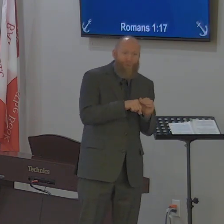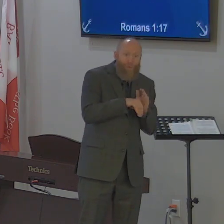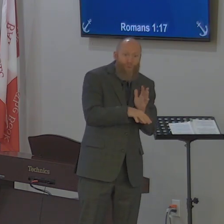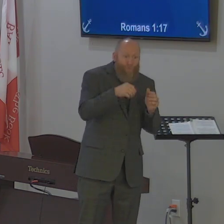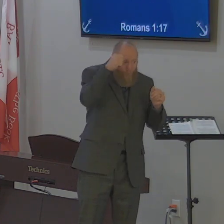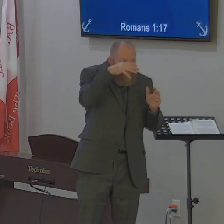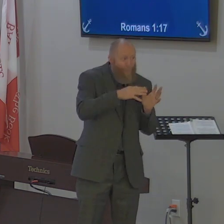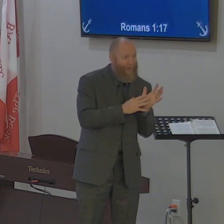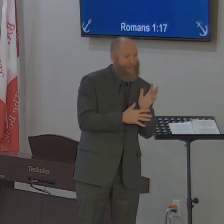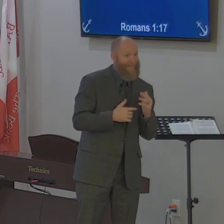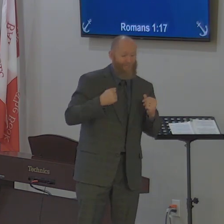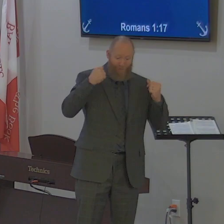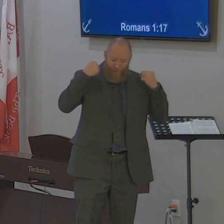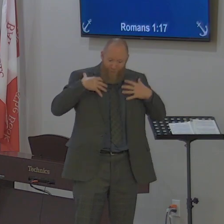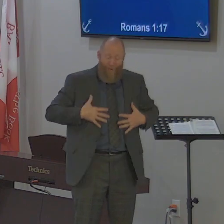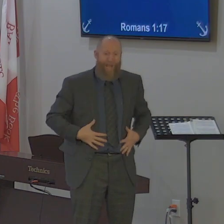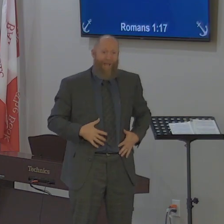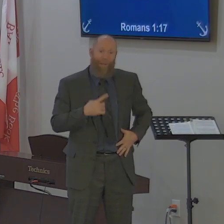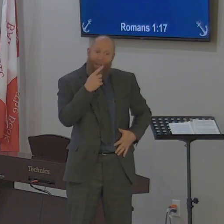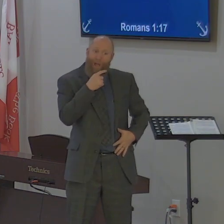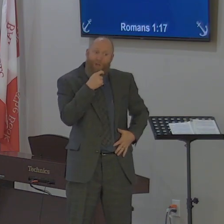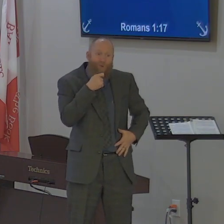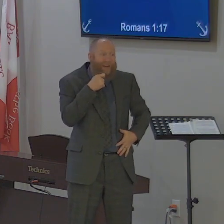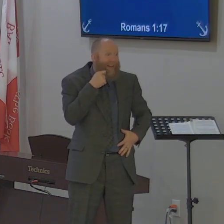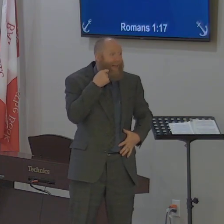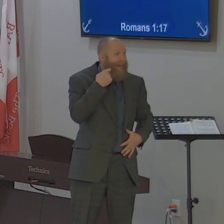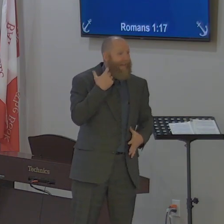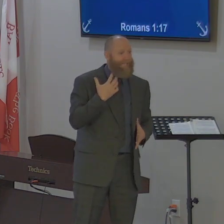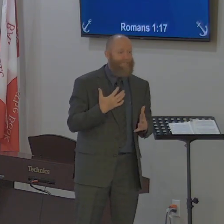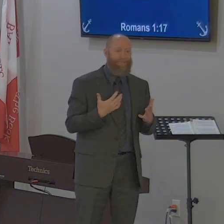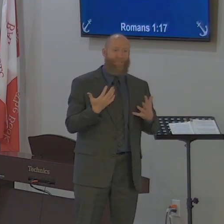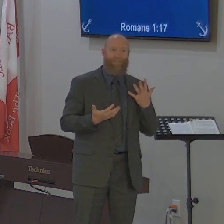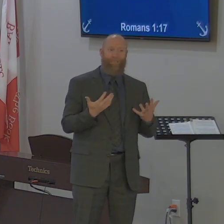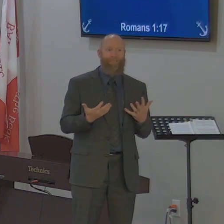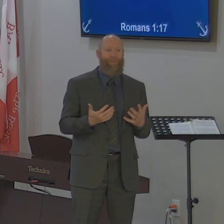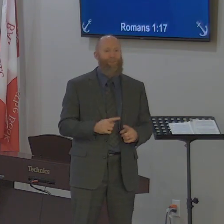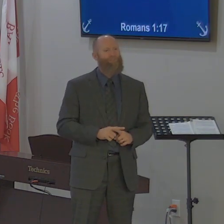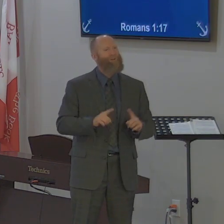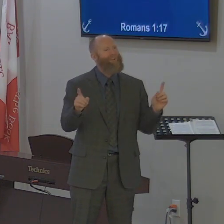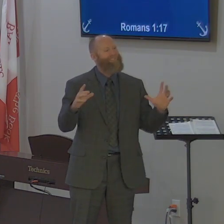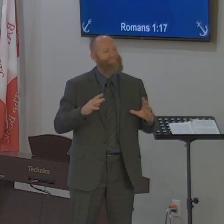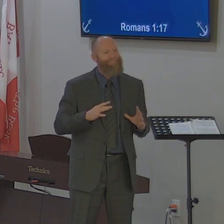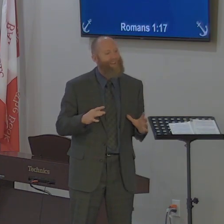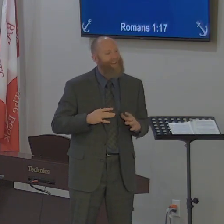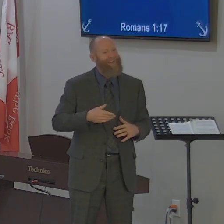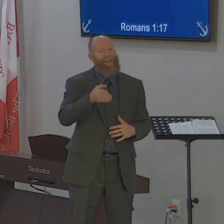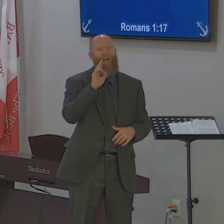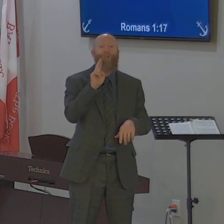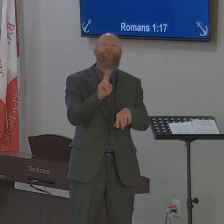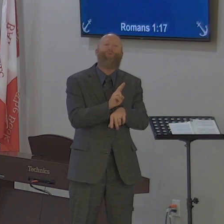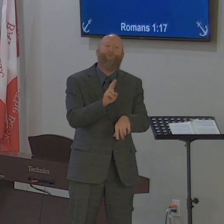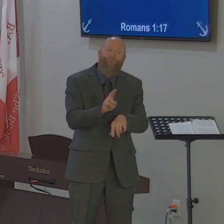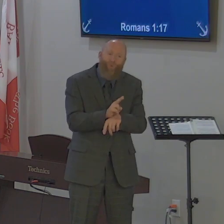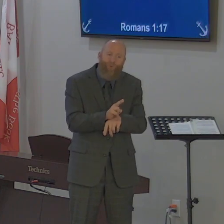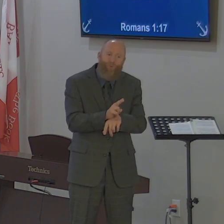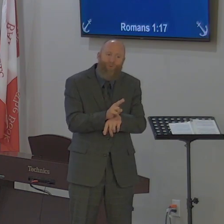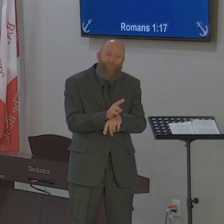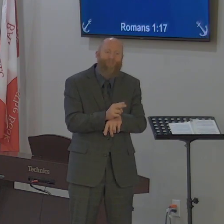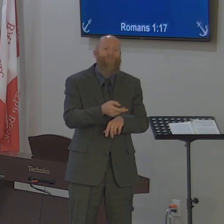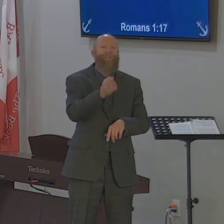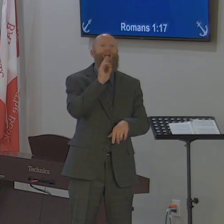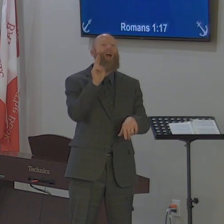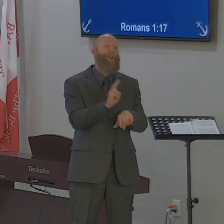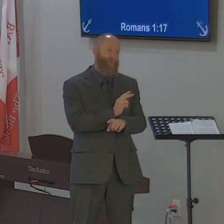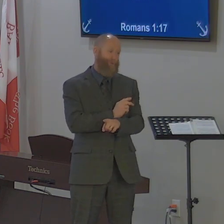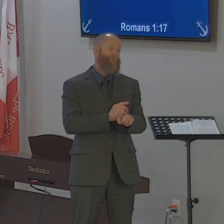I start to sweat everywhere. My mouth gets dry. But God wants to use you. And a lot of times, the only